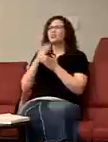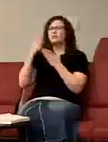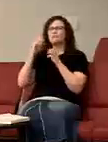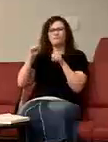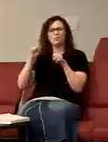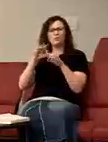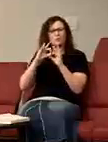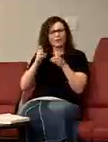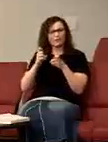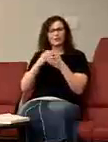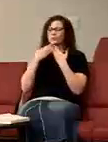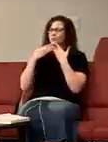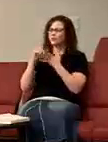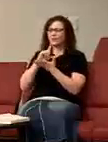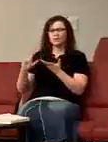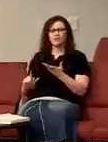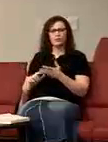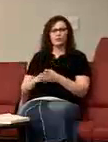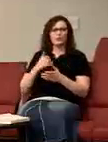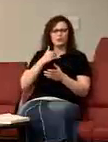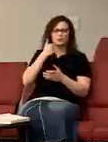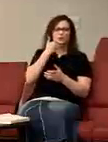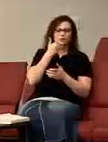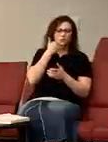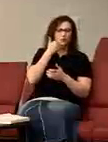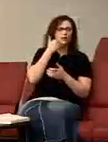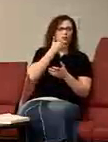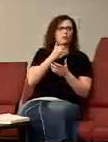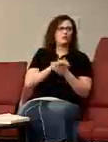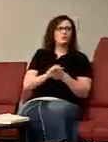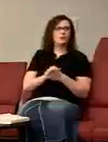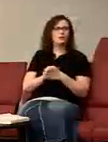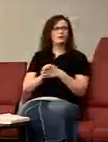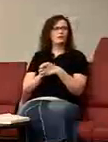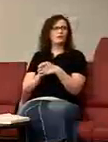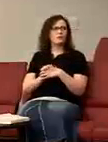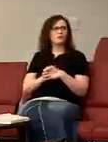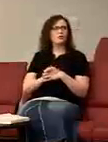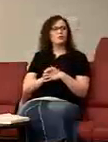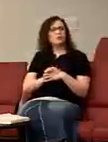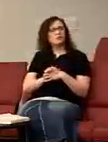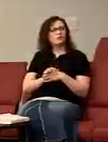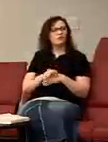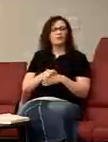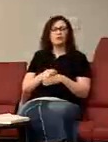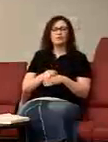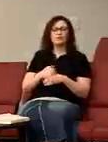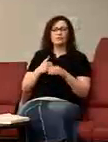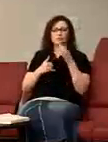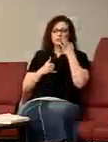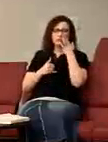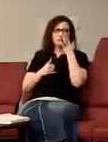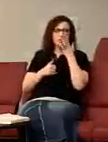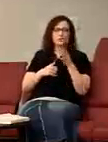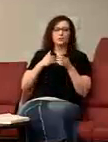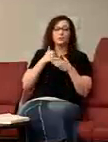it. And so I thought, well, I'll call this guy. So I call him, and he says, hey, I'm glad you called. I'm about an hour late. Can I reschedule for about an hour later?